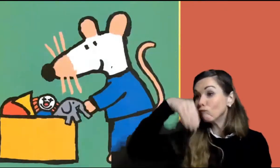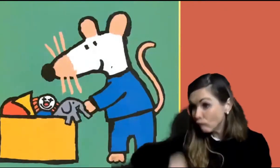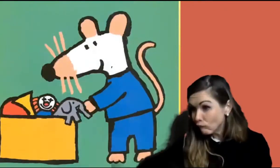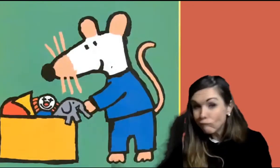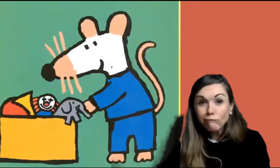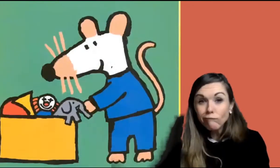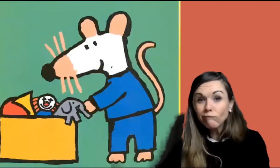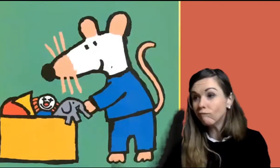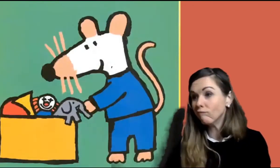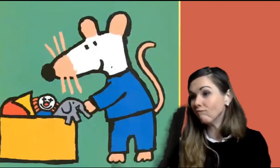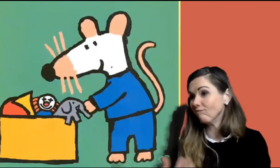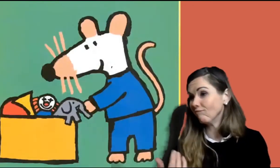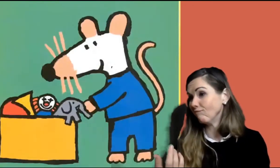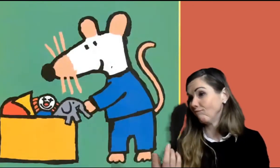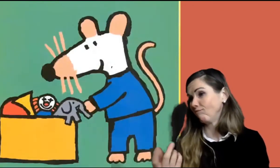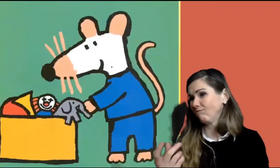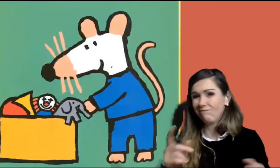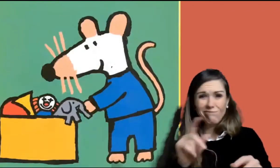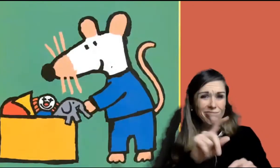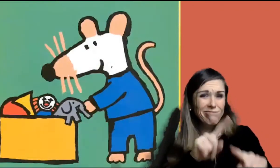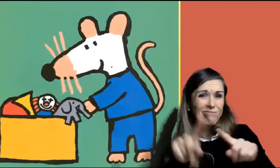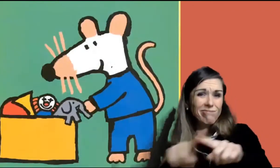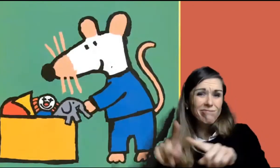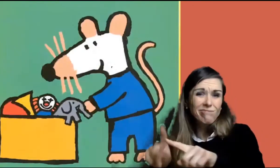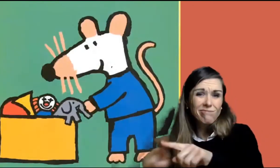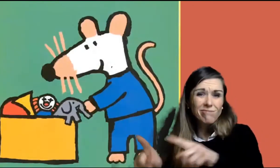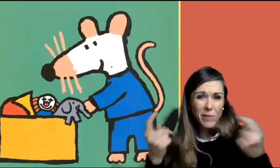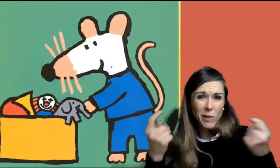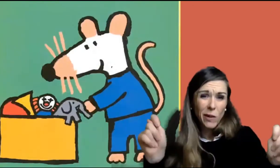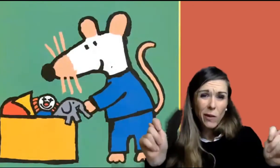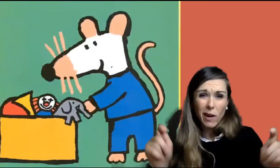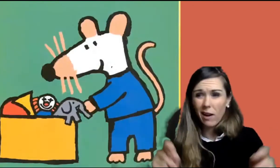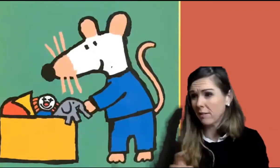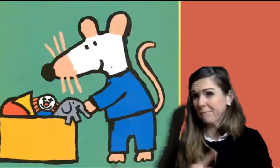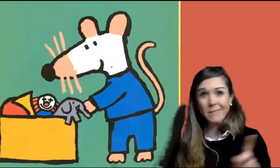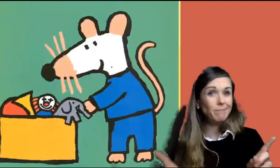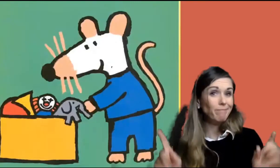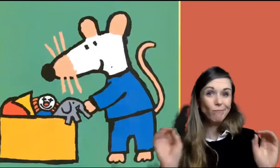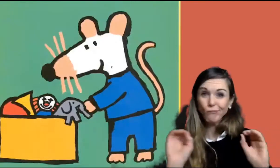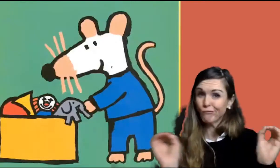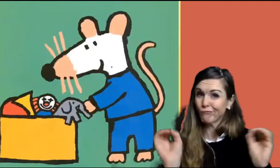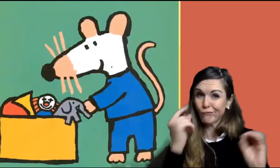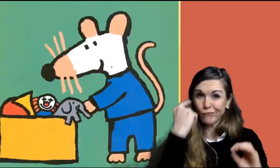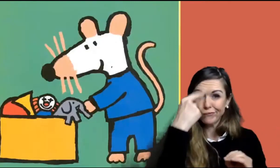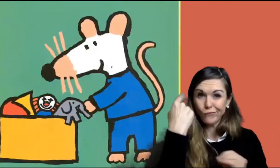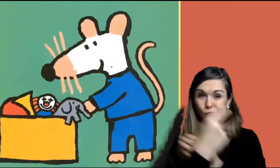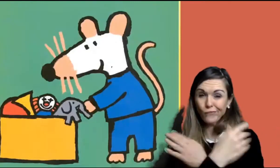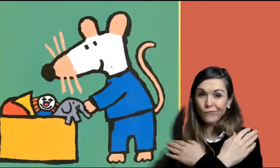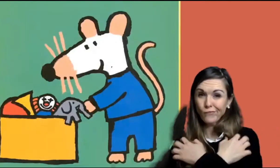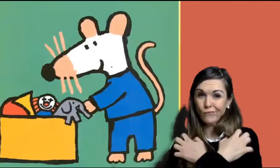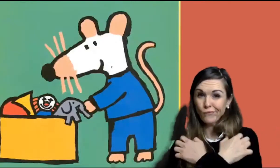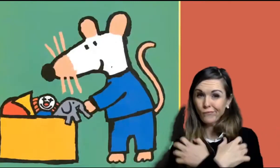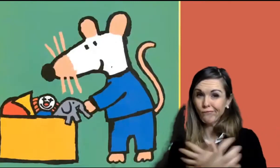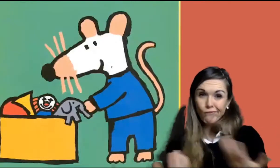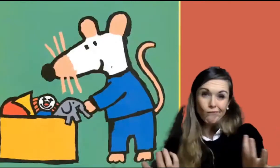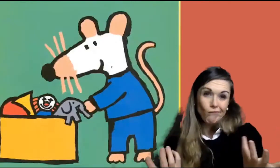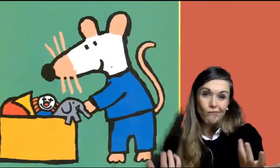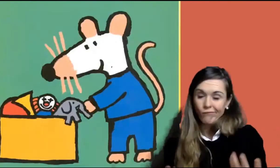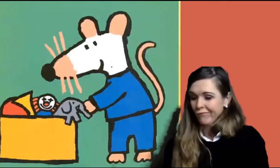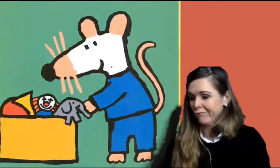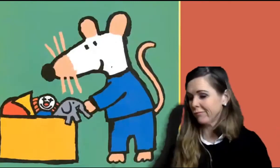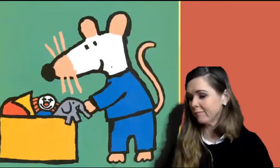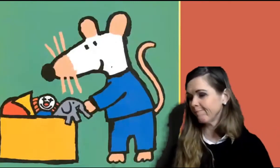Maisy looks in the toy box and sees the elephant and lots of different toys, but no